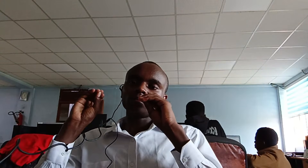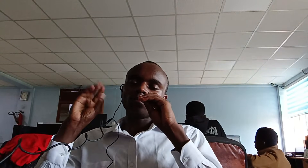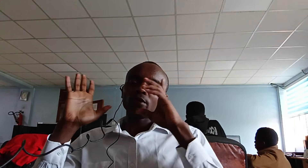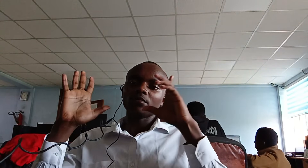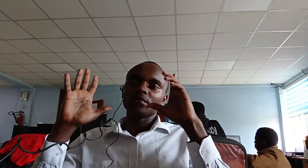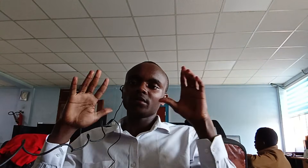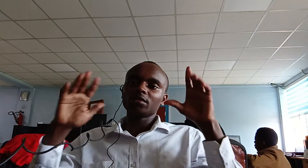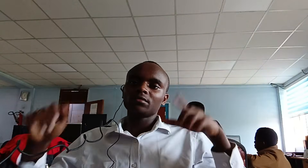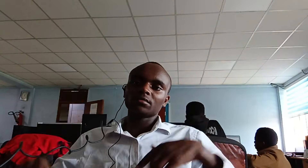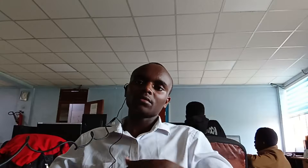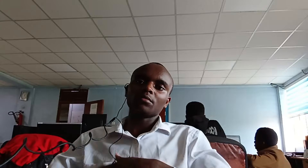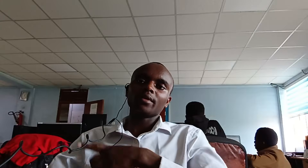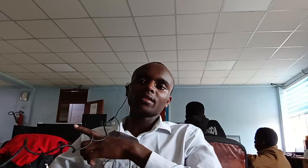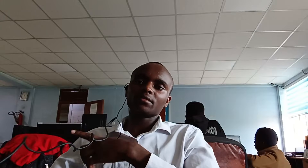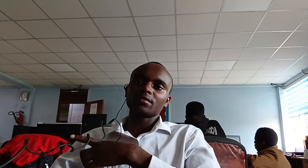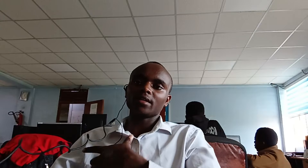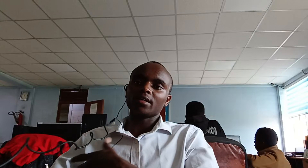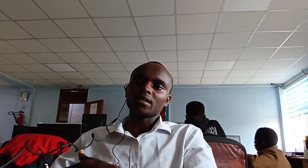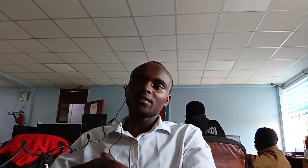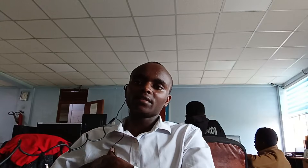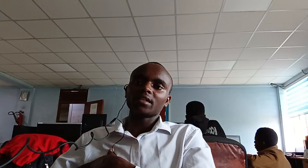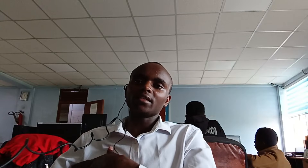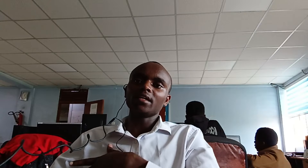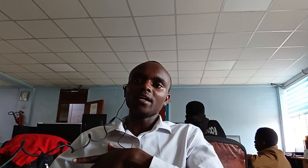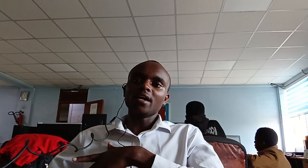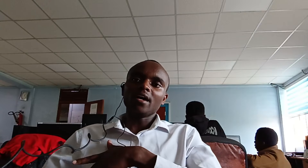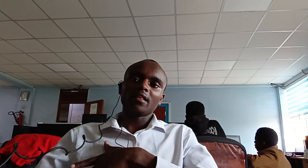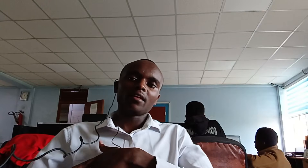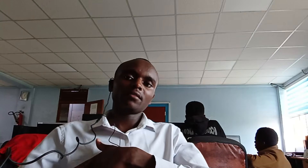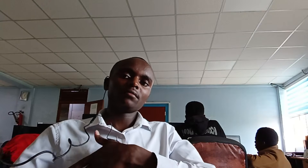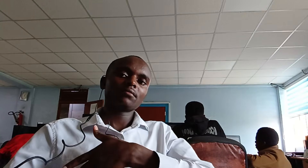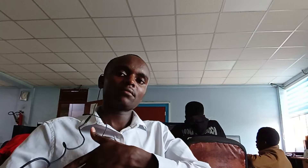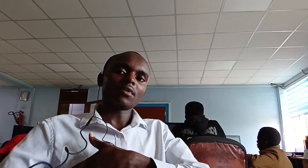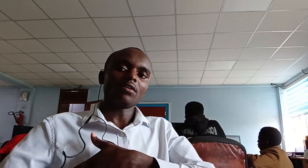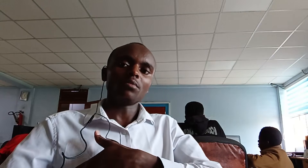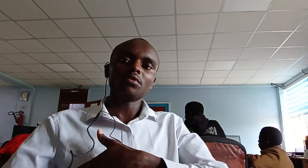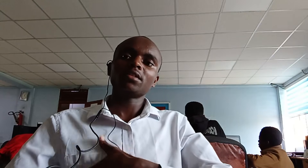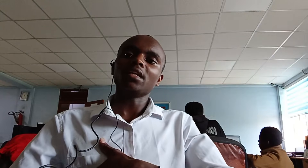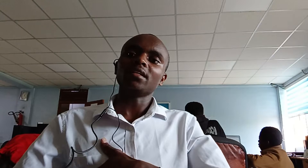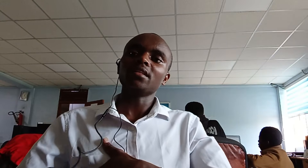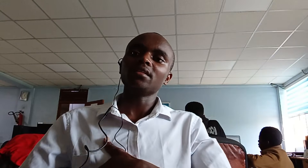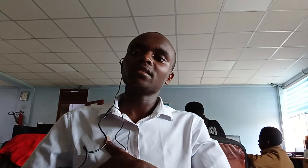when you bring it to the left side, and then you put it like this.